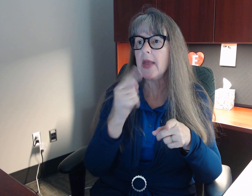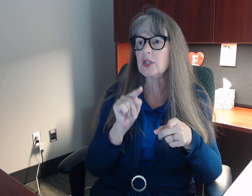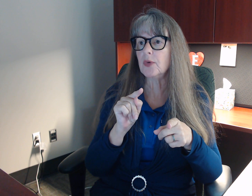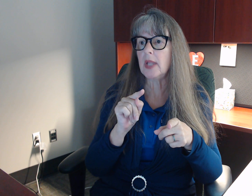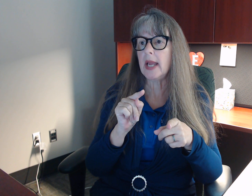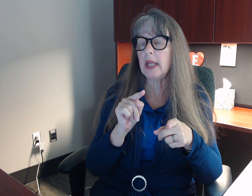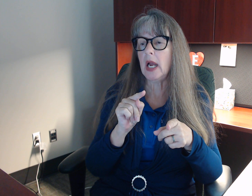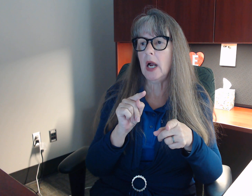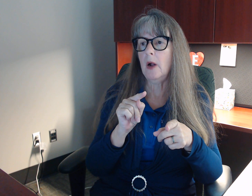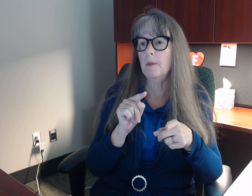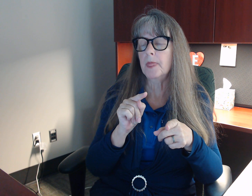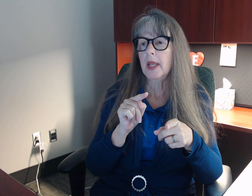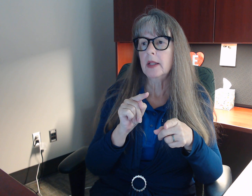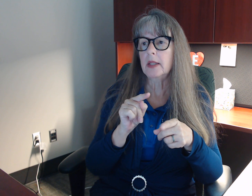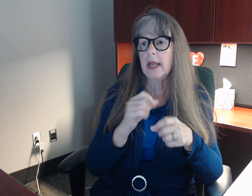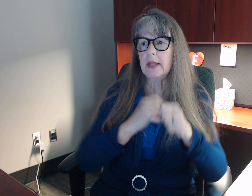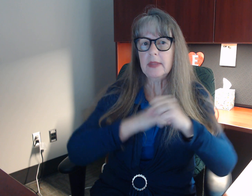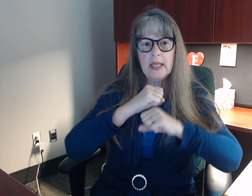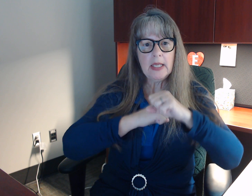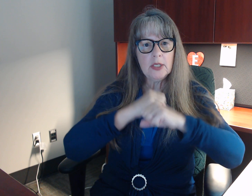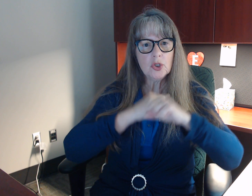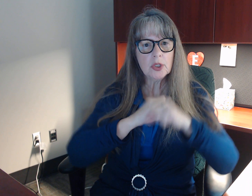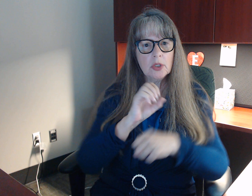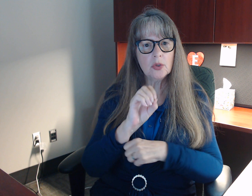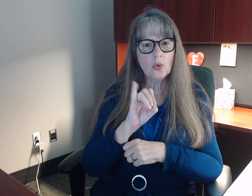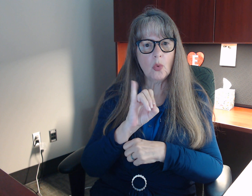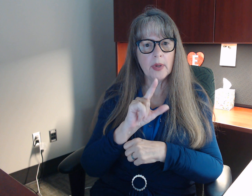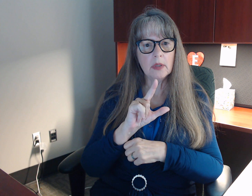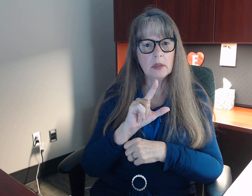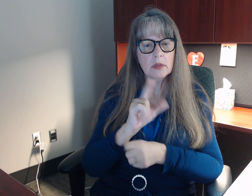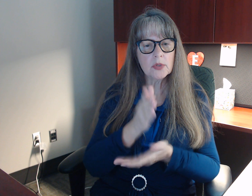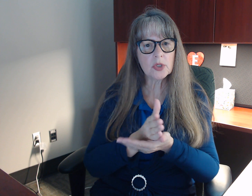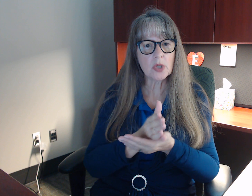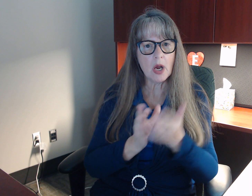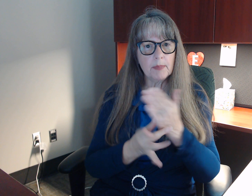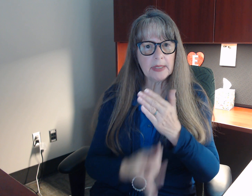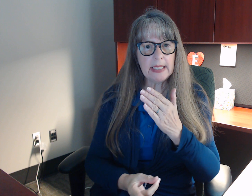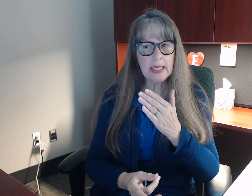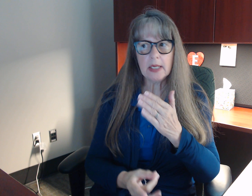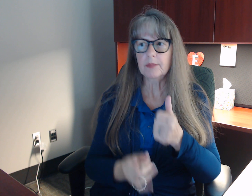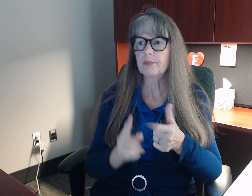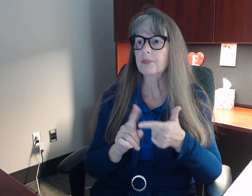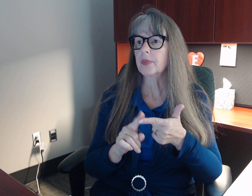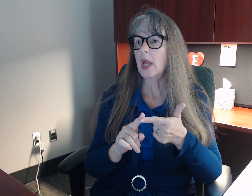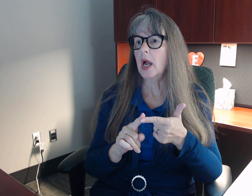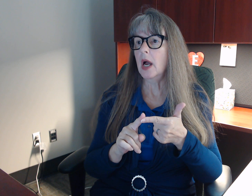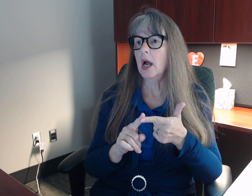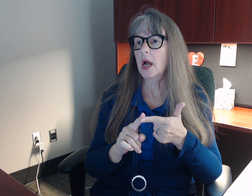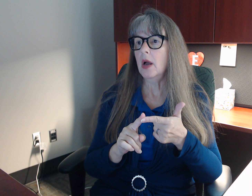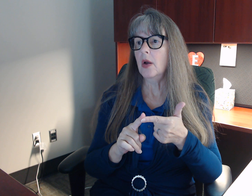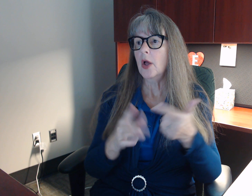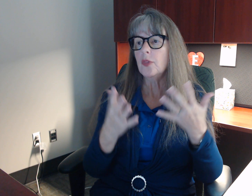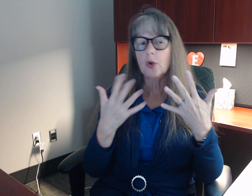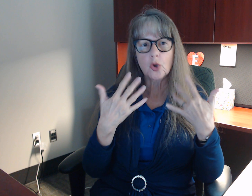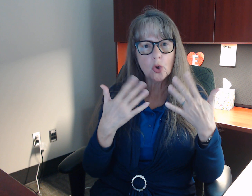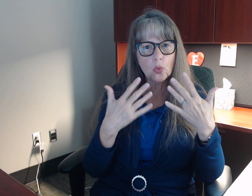for like the engine oil stop leak, the